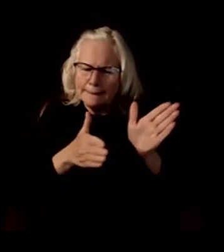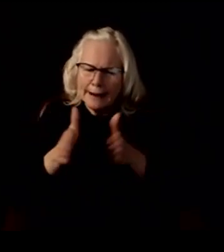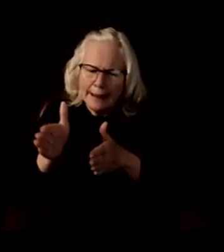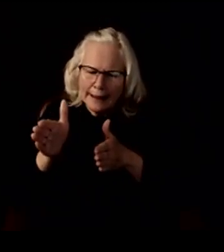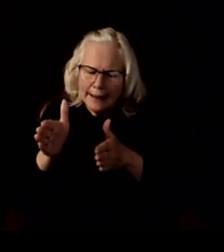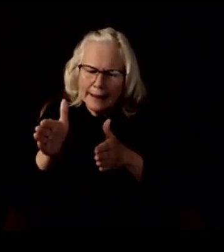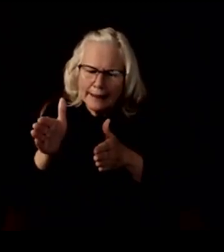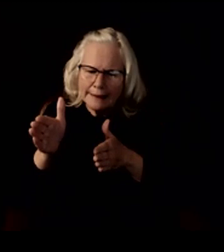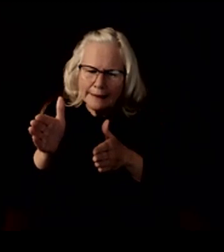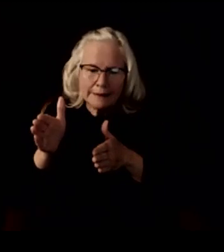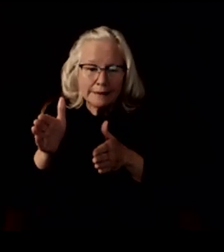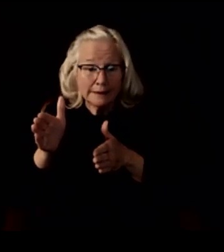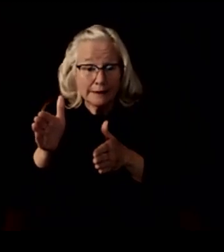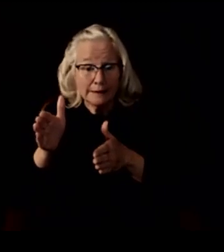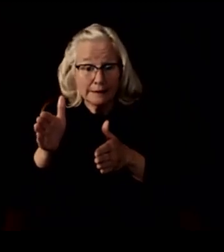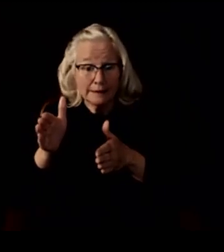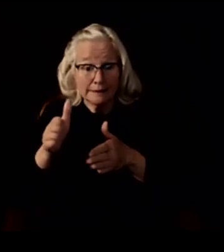rise?